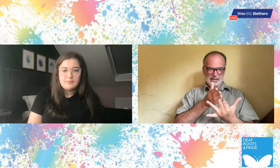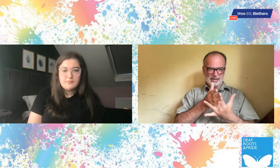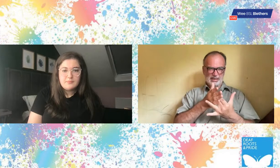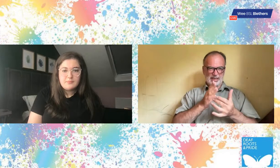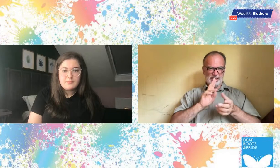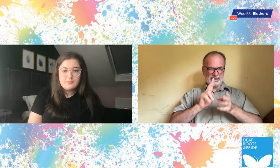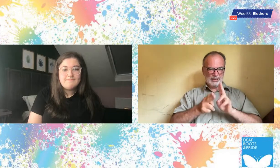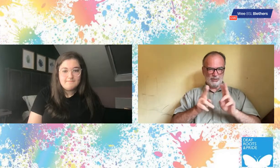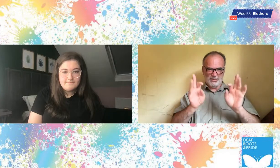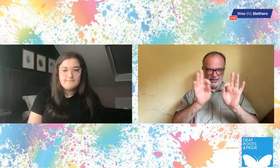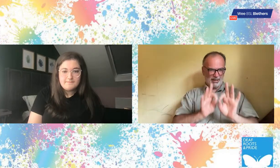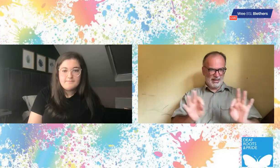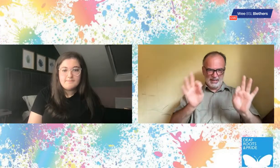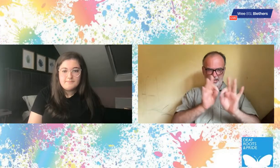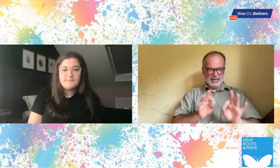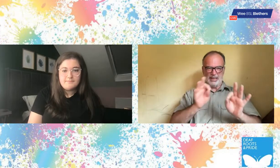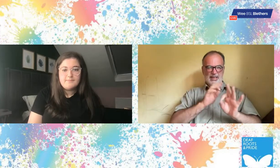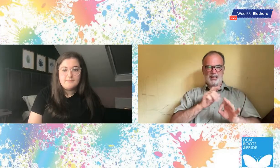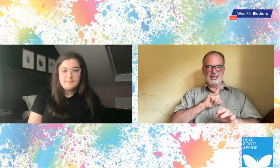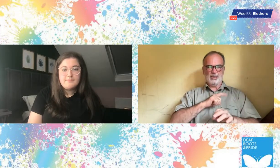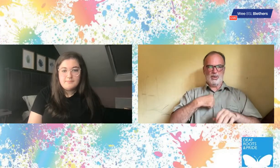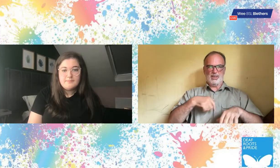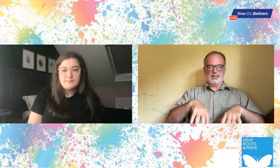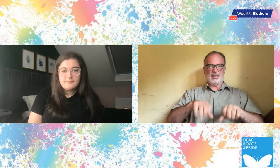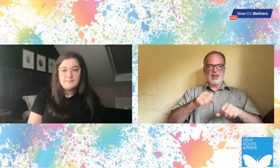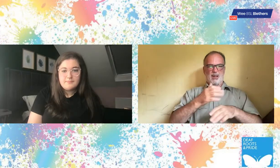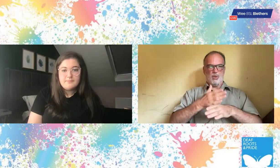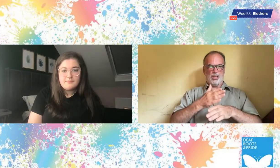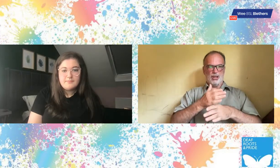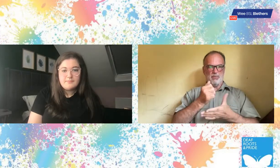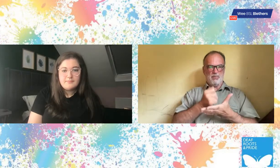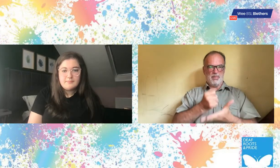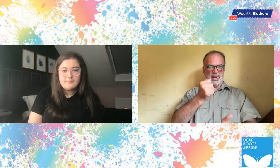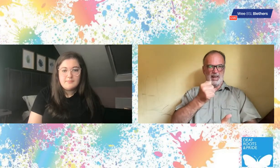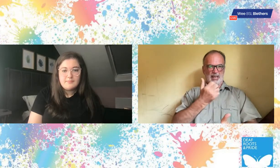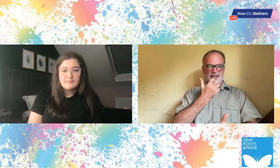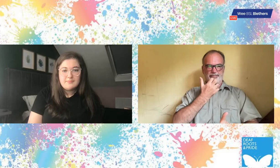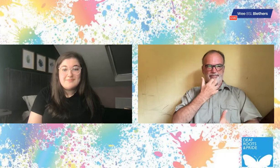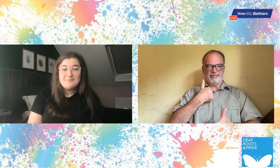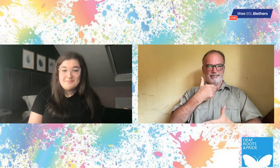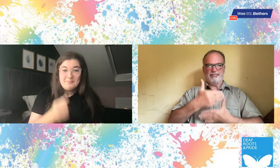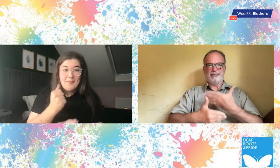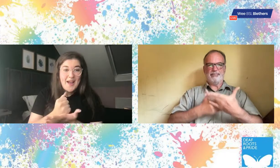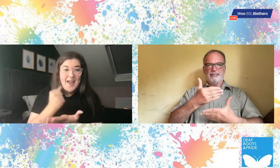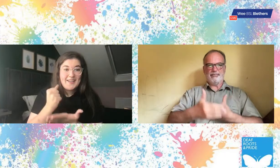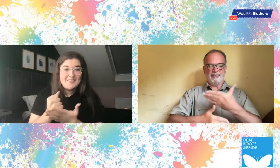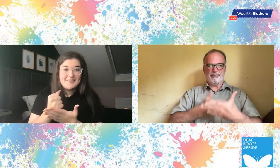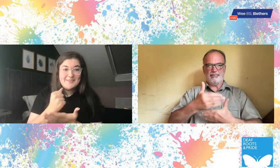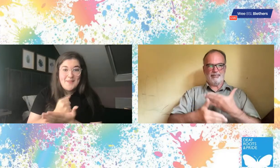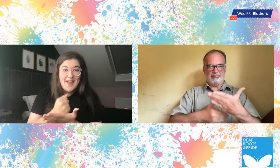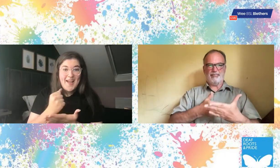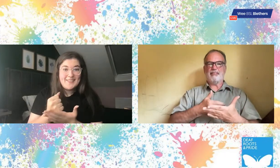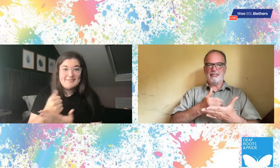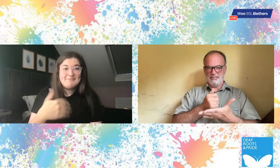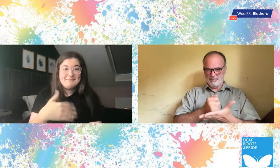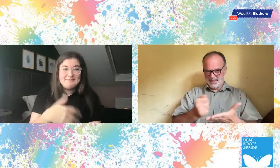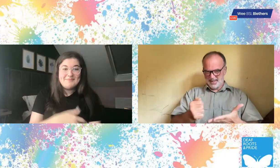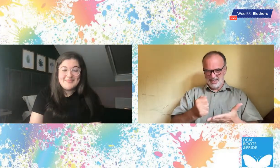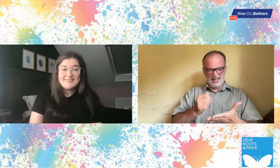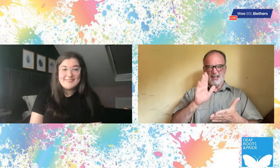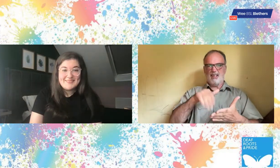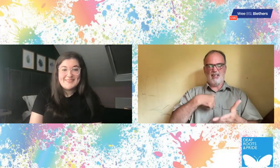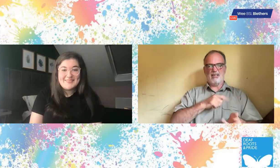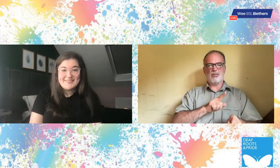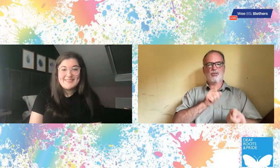courses and things." And at that time, there was no access. There were no Mhm. interpreters, and um, so I started working in a bank.